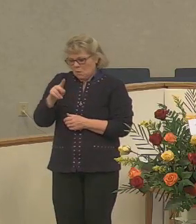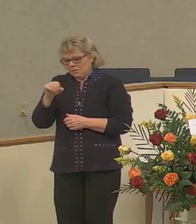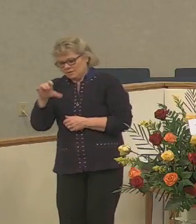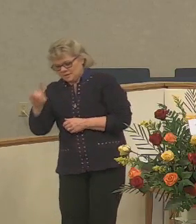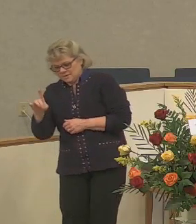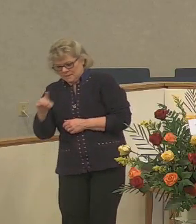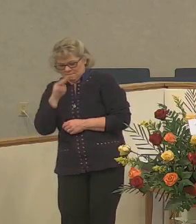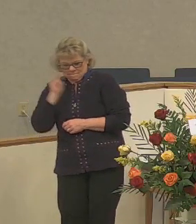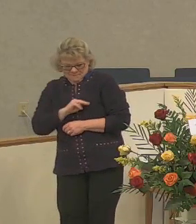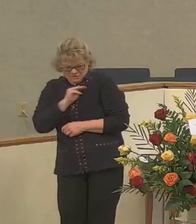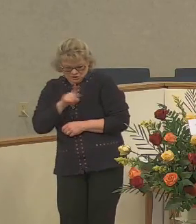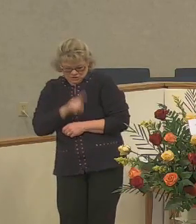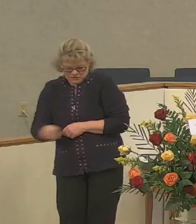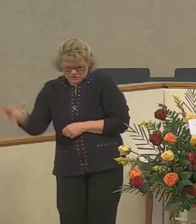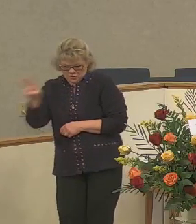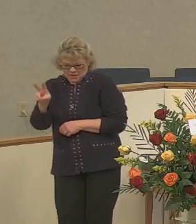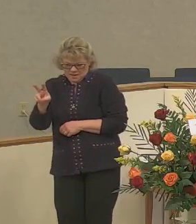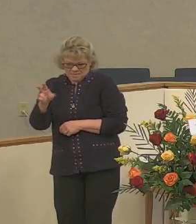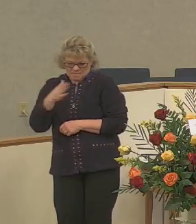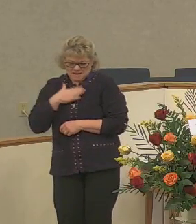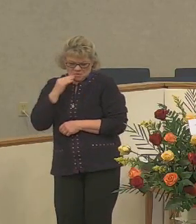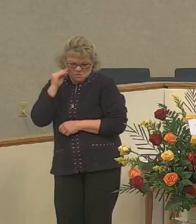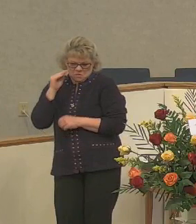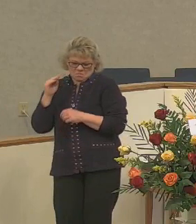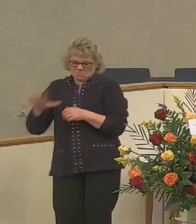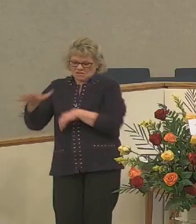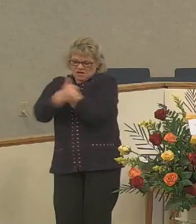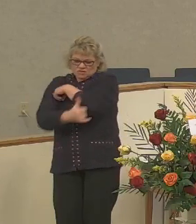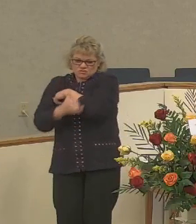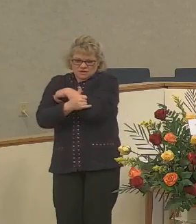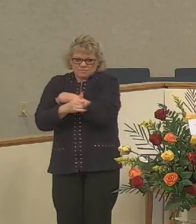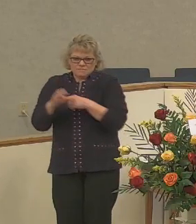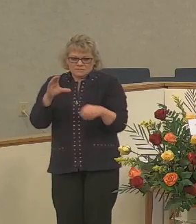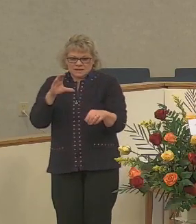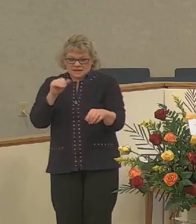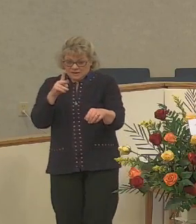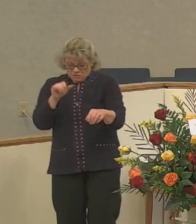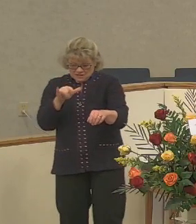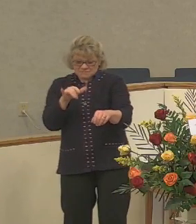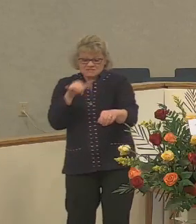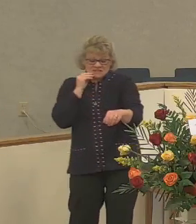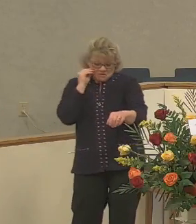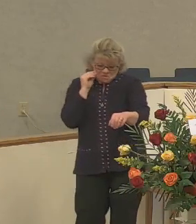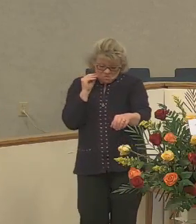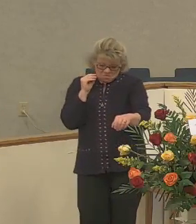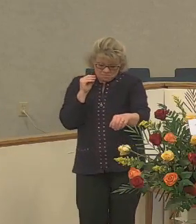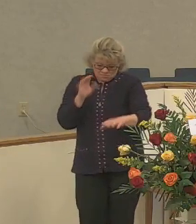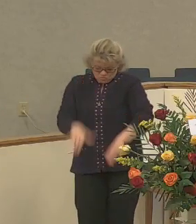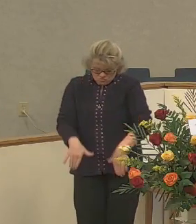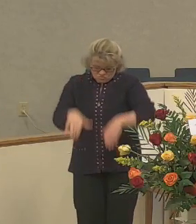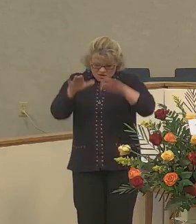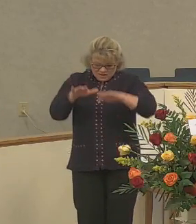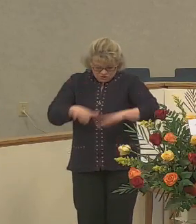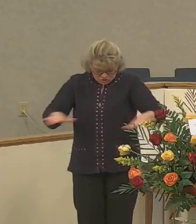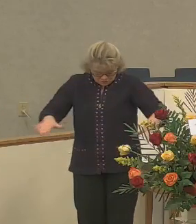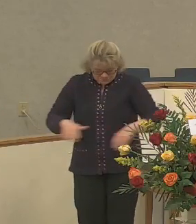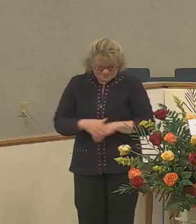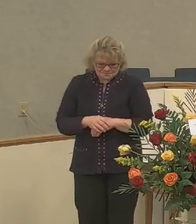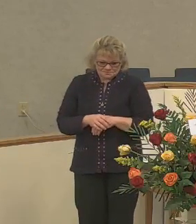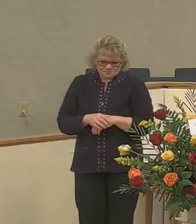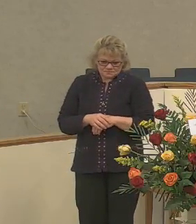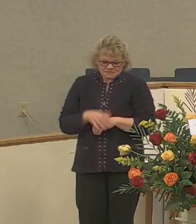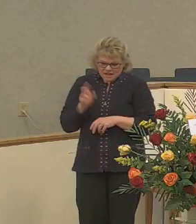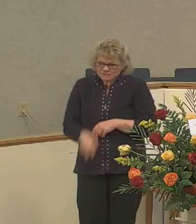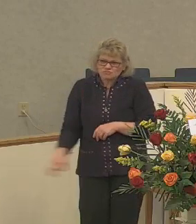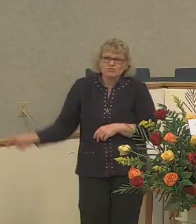taking missionaries to this nation of my heritage. Carolyn stayed home most of the time, raising our children in my absence. I